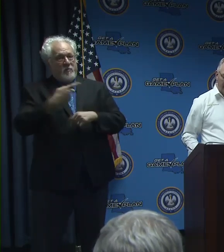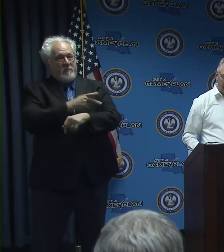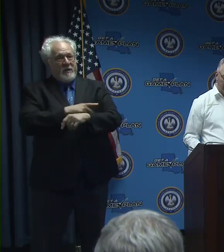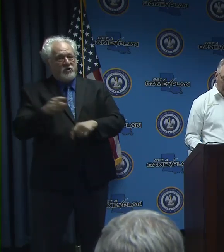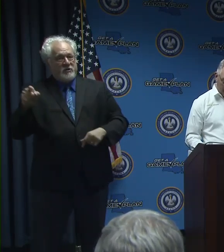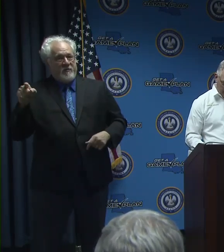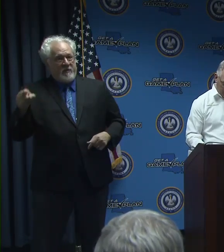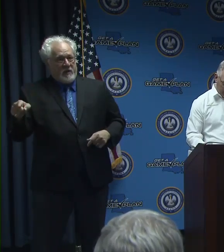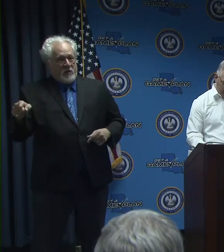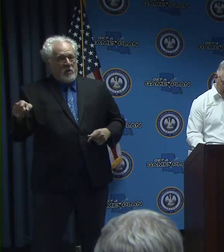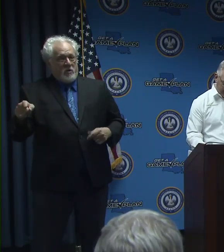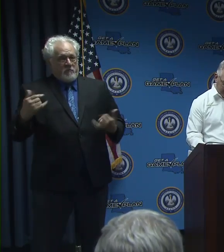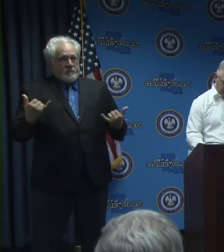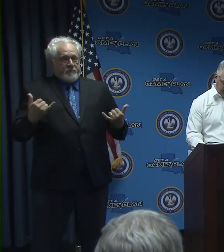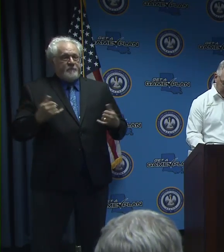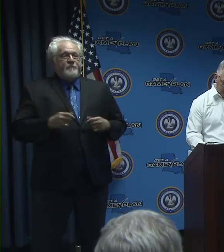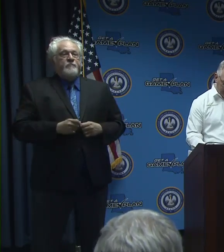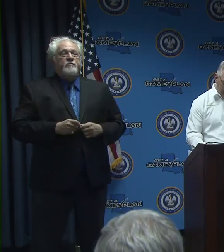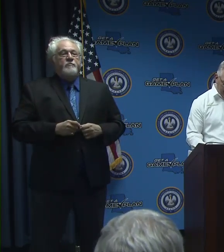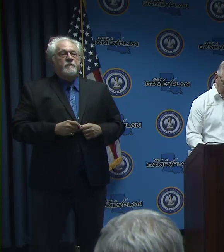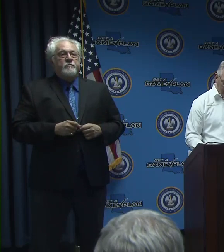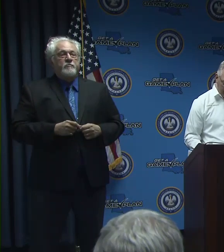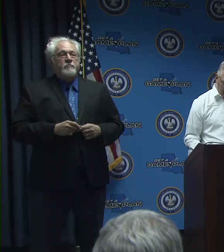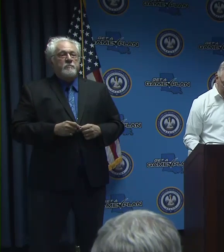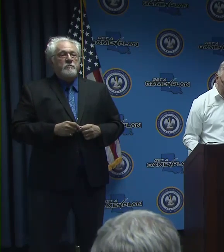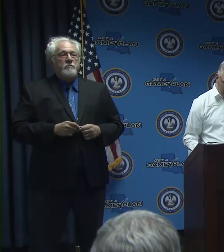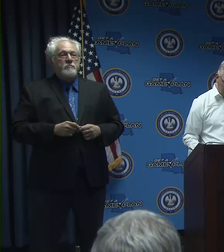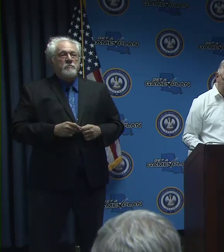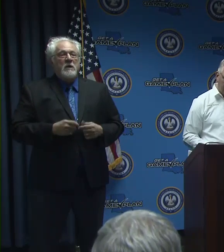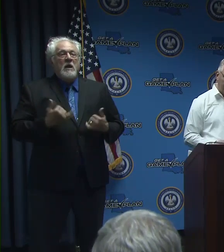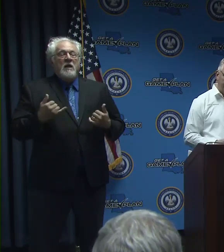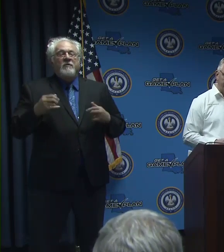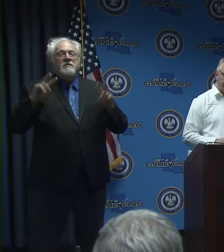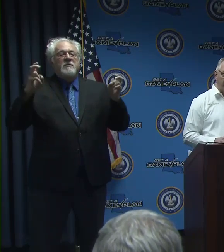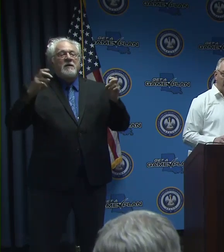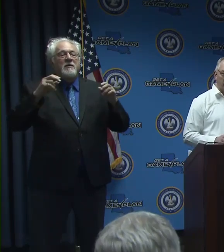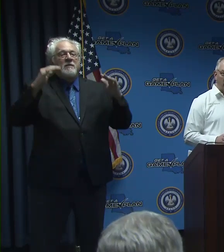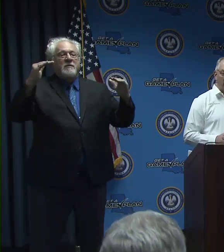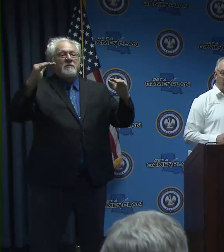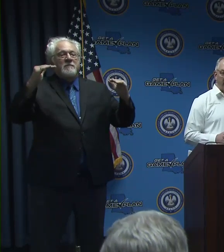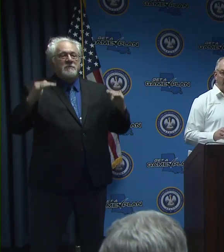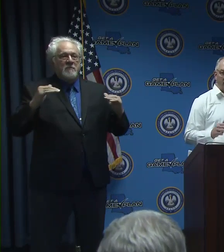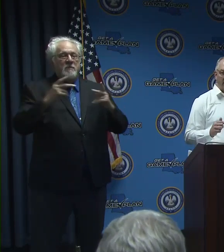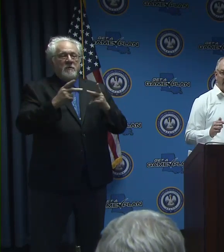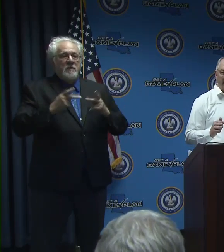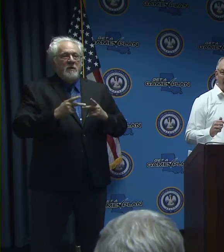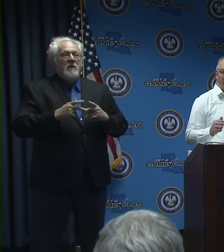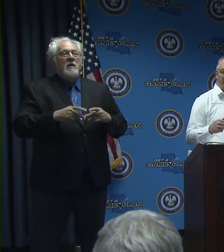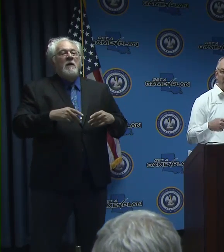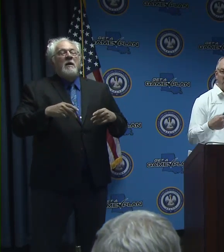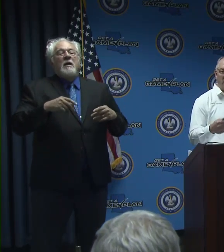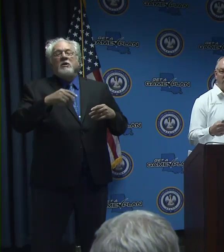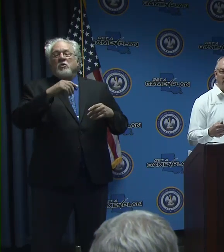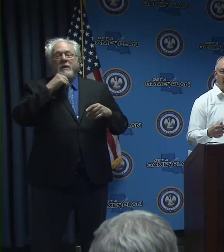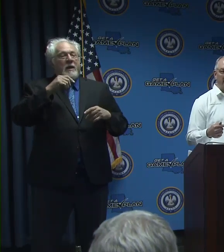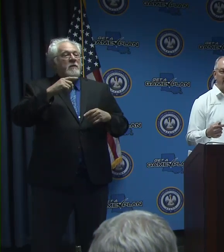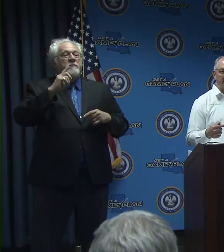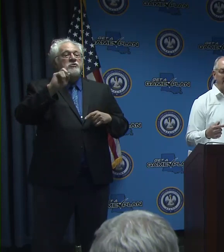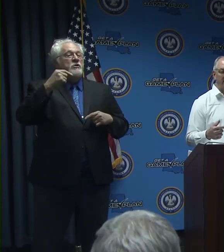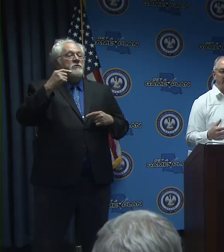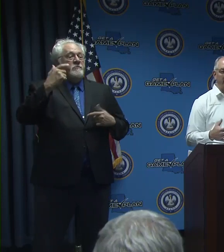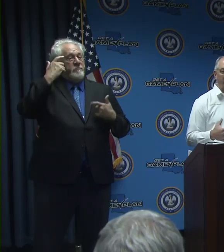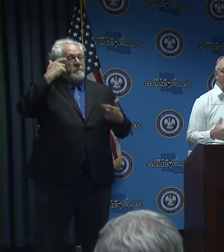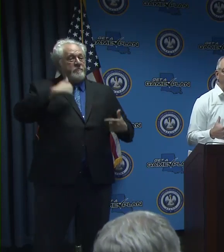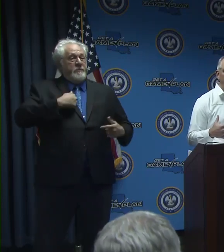there presently. This is a step-down facility, so it's not where anyone can go as